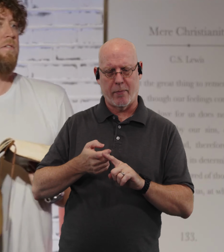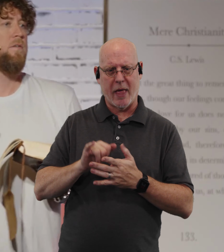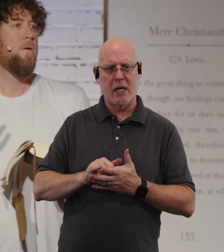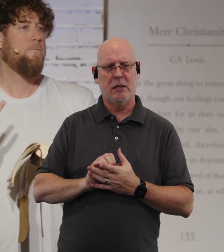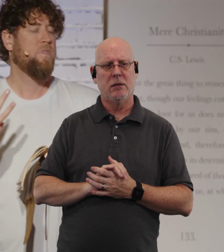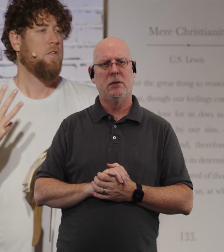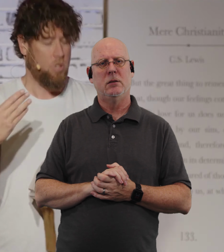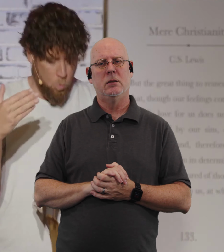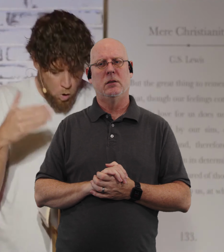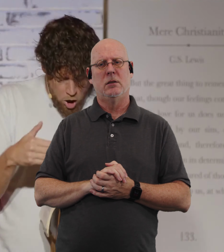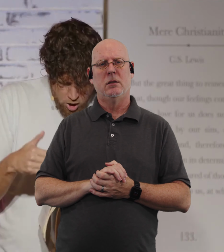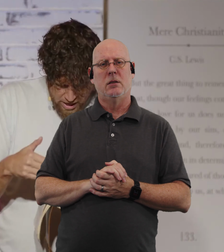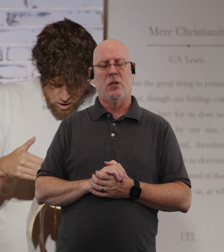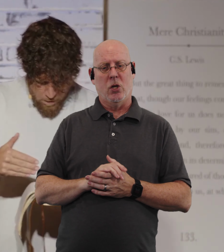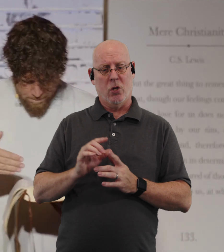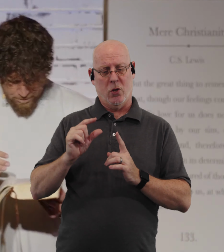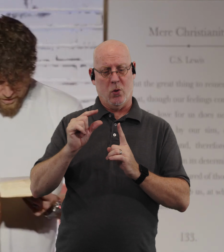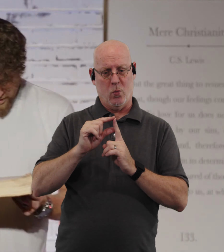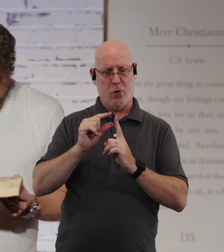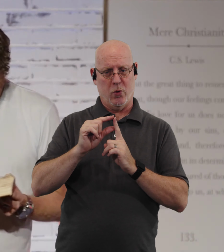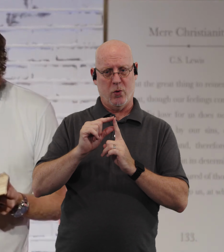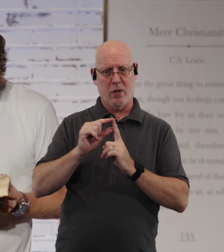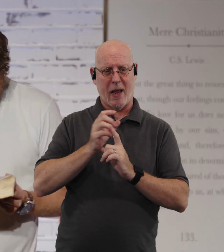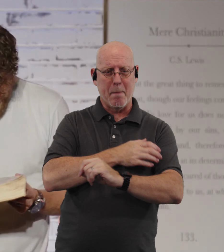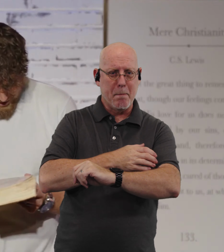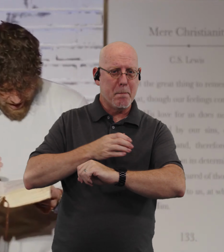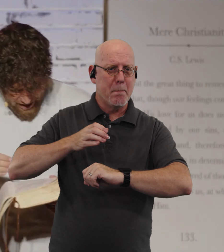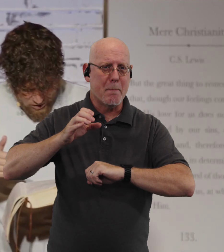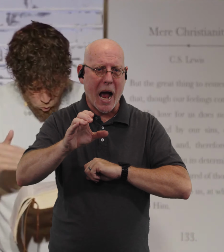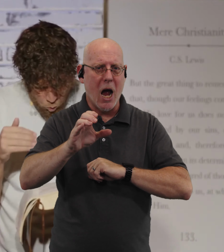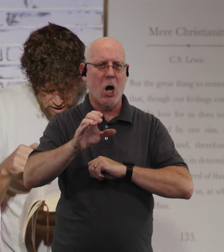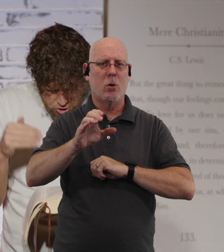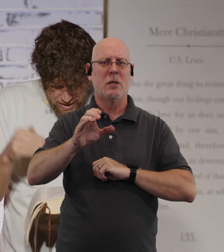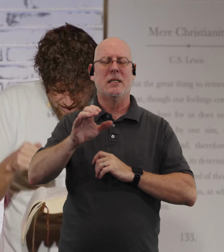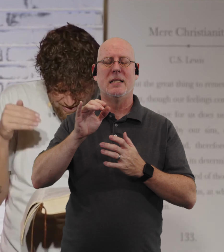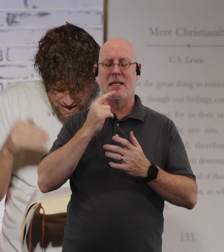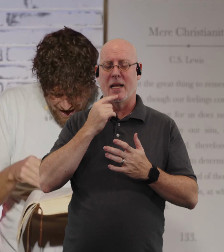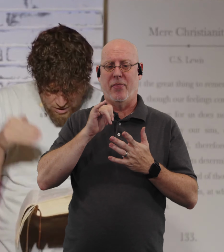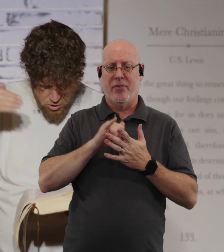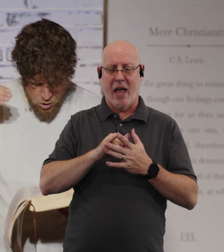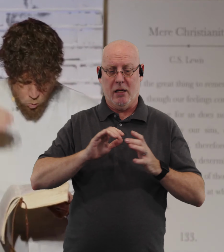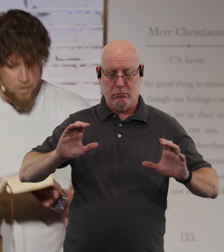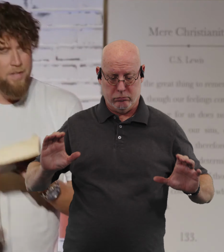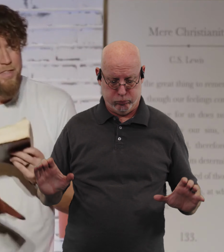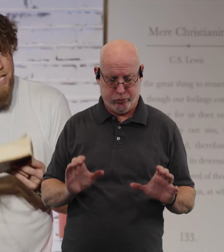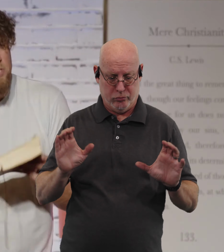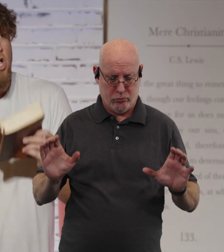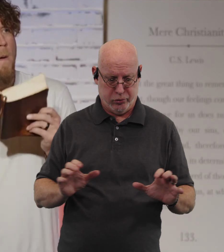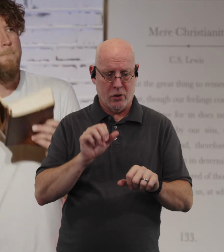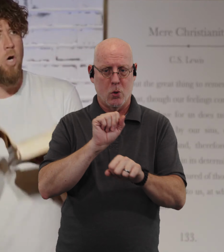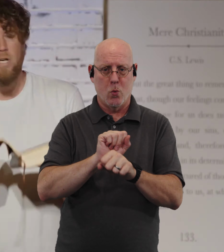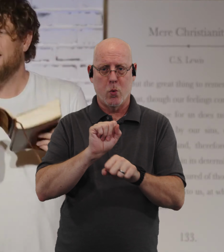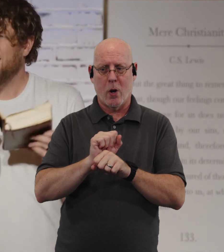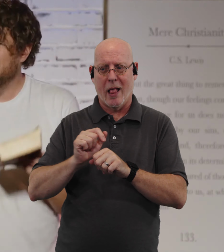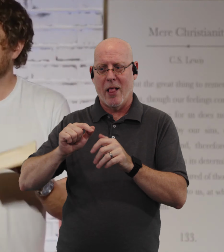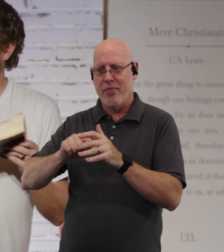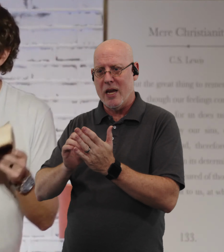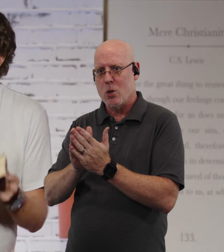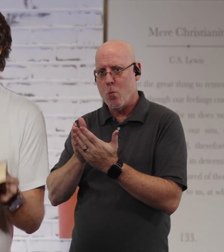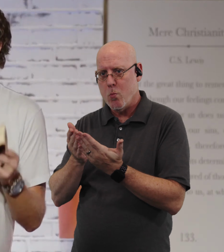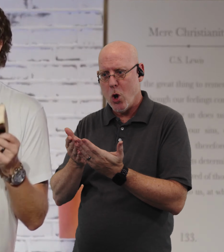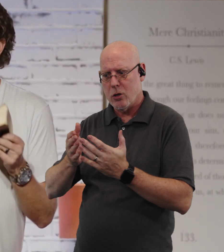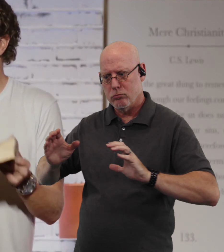it. So the word here is empowered. He says, which is at work. This book